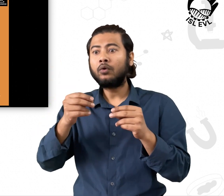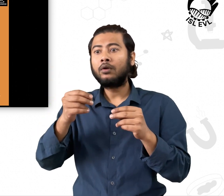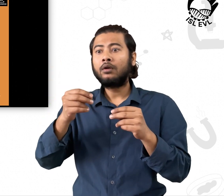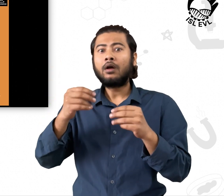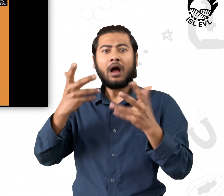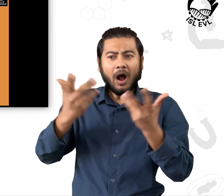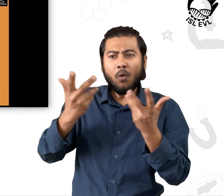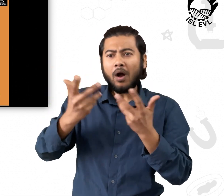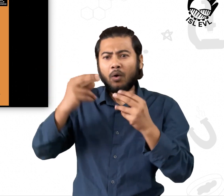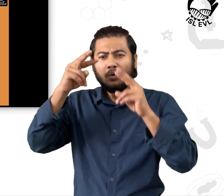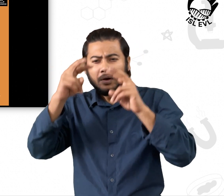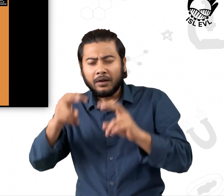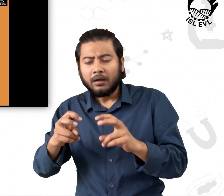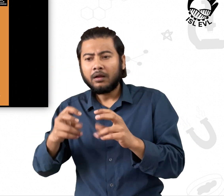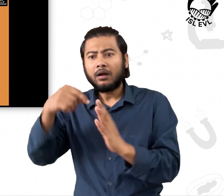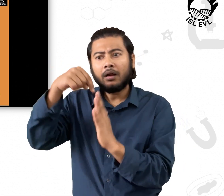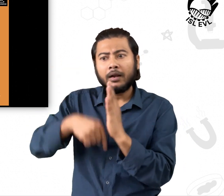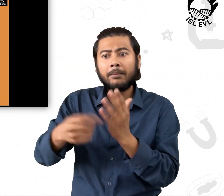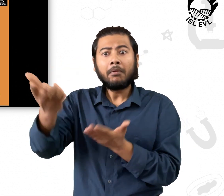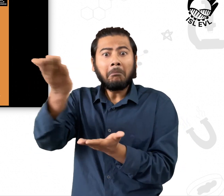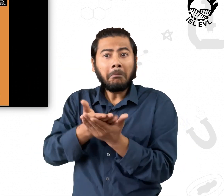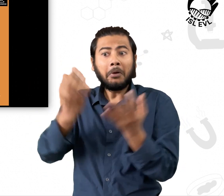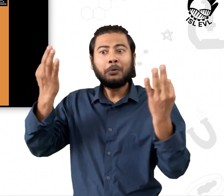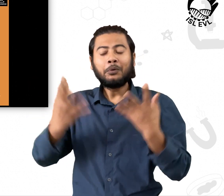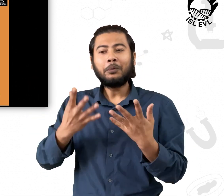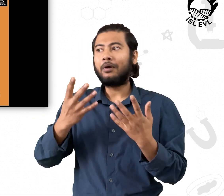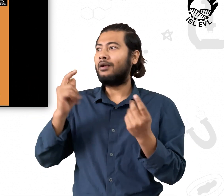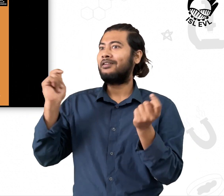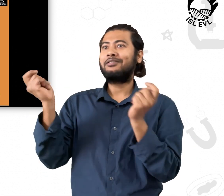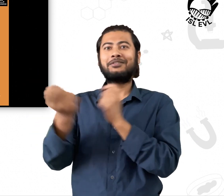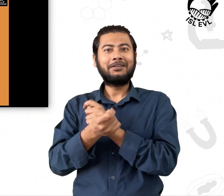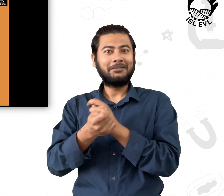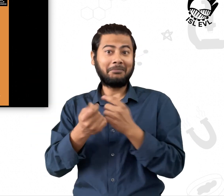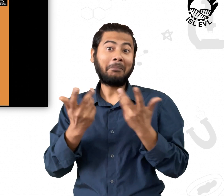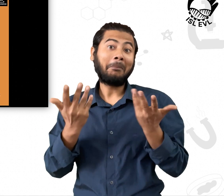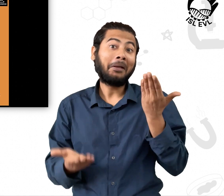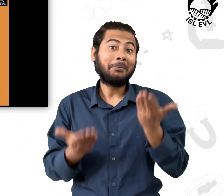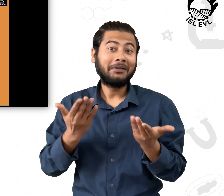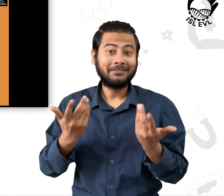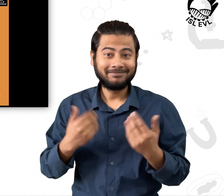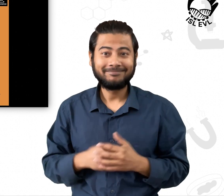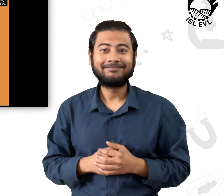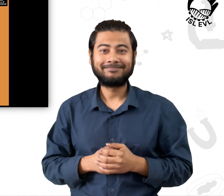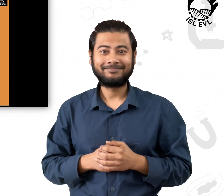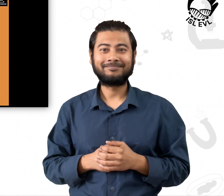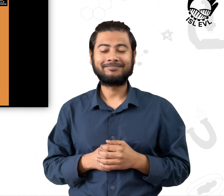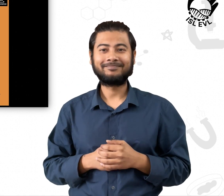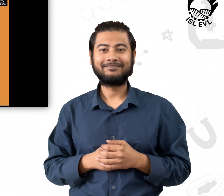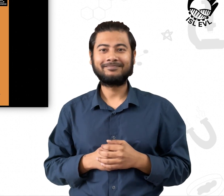finding out more about the role of such cool molecules like geosmin.